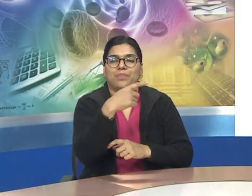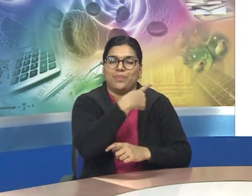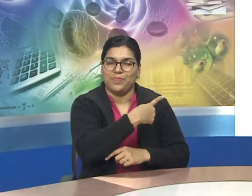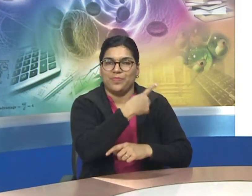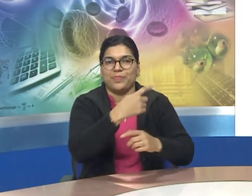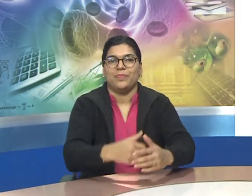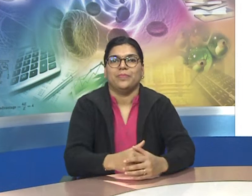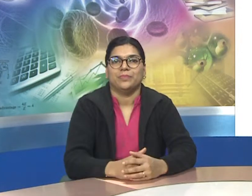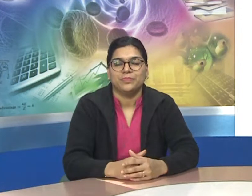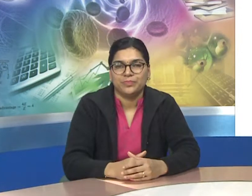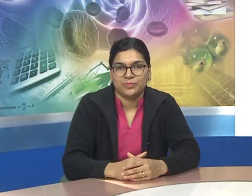various forms.